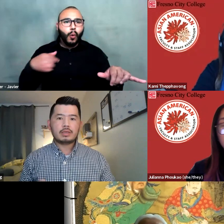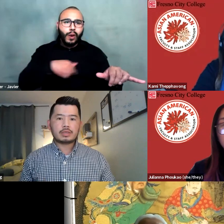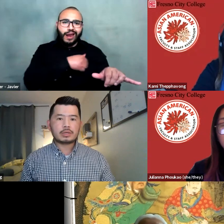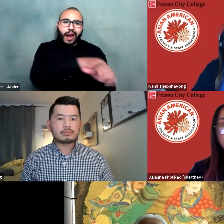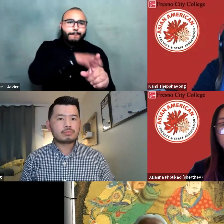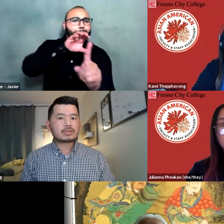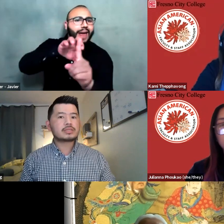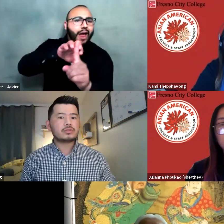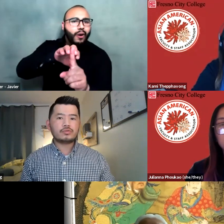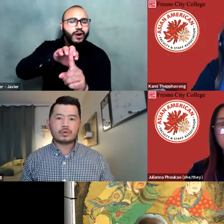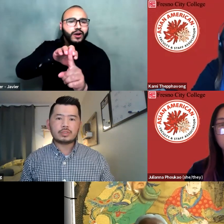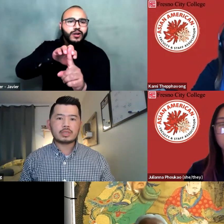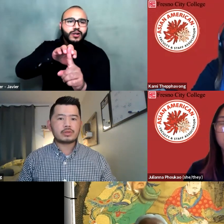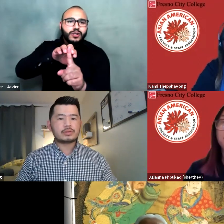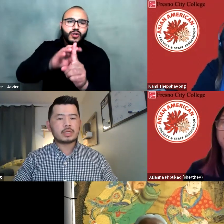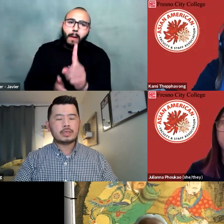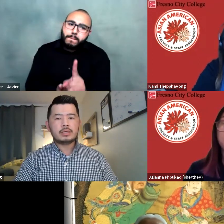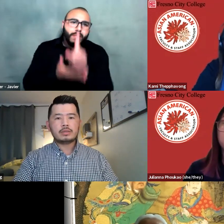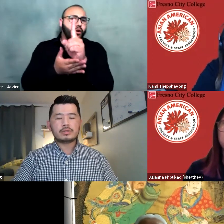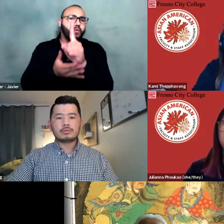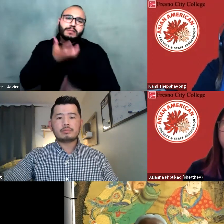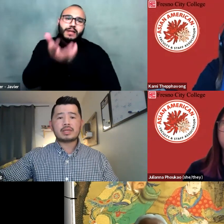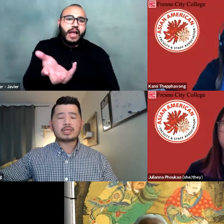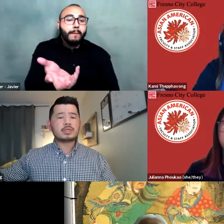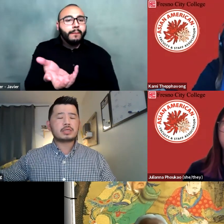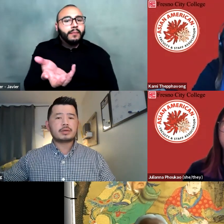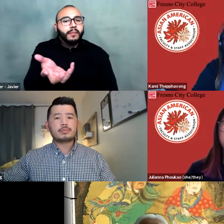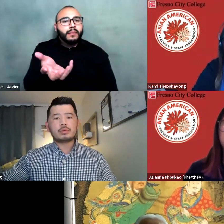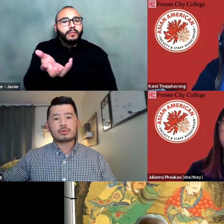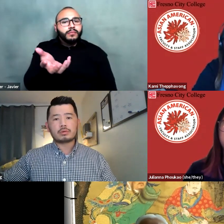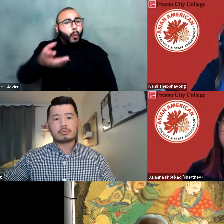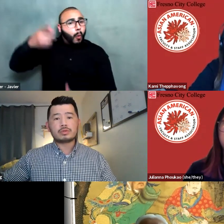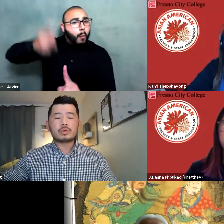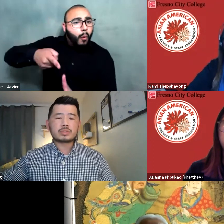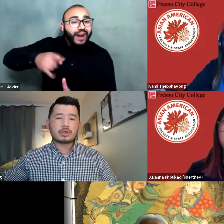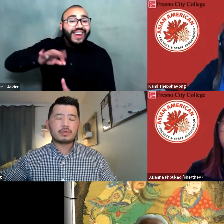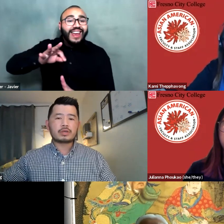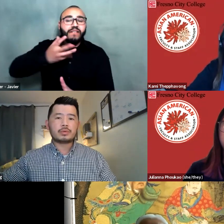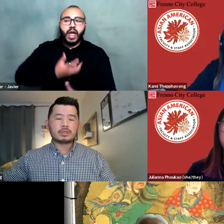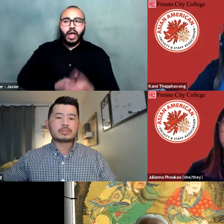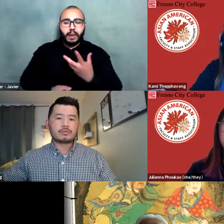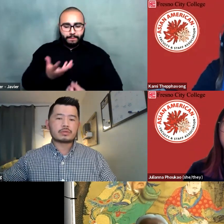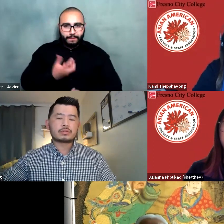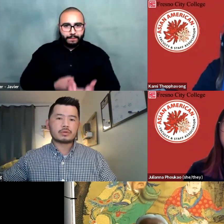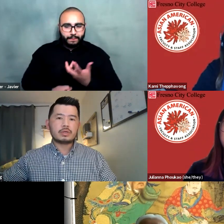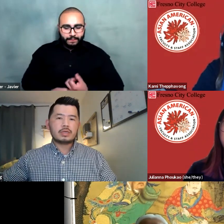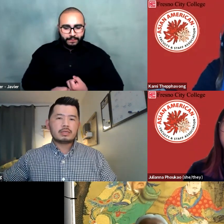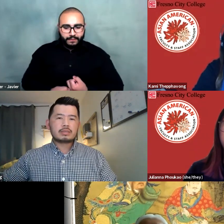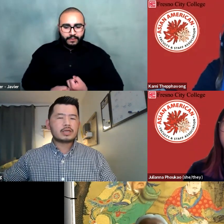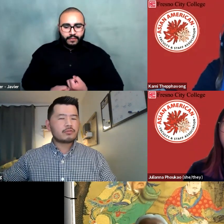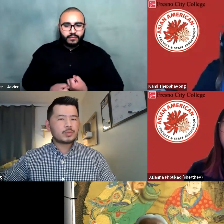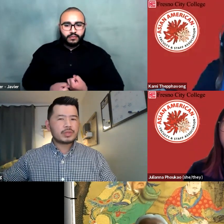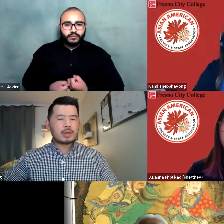So, exercise your voice. And at the end of the day, by not speaking up, you're doing yourself and the community a disservice.